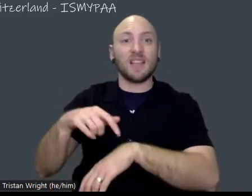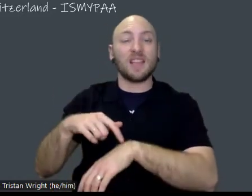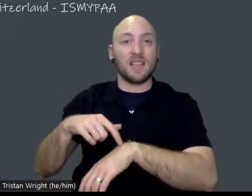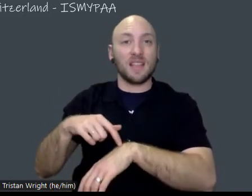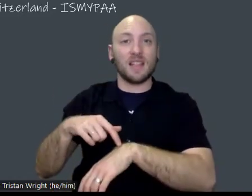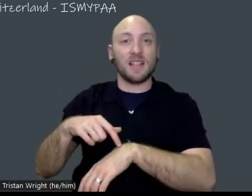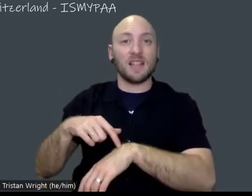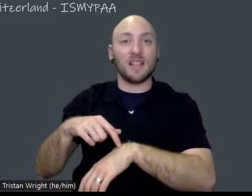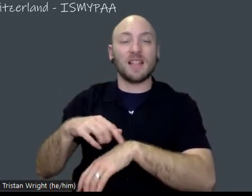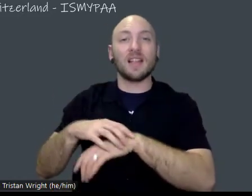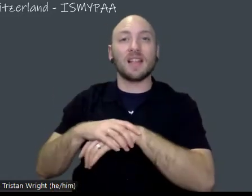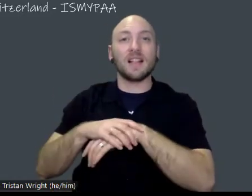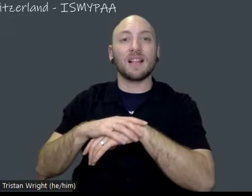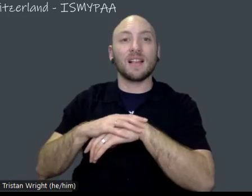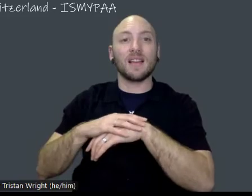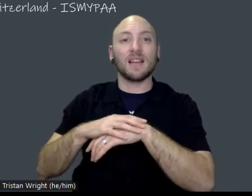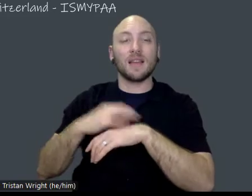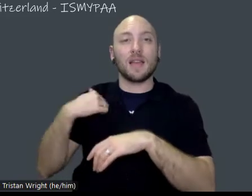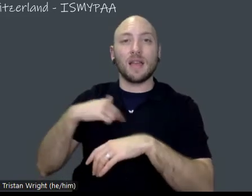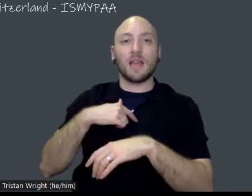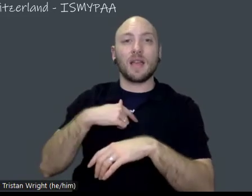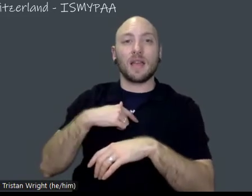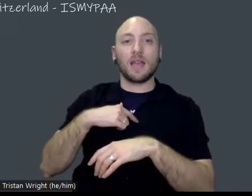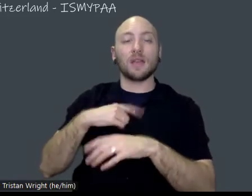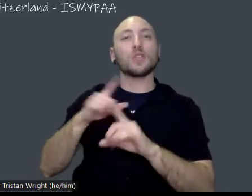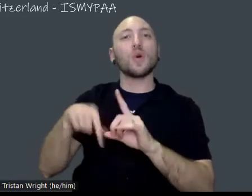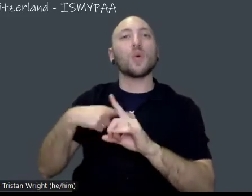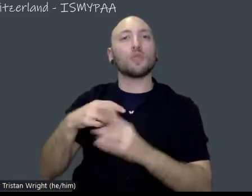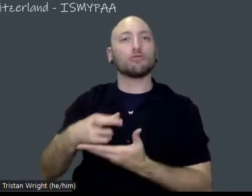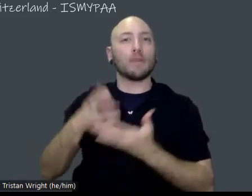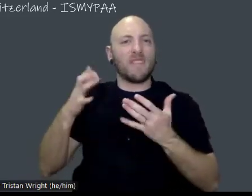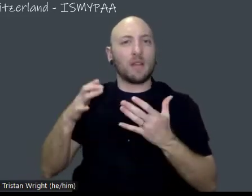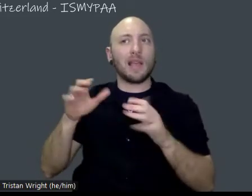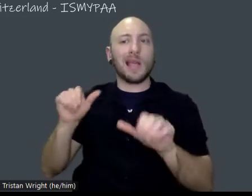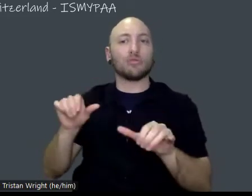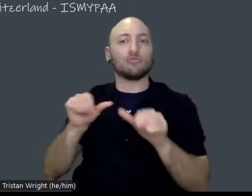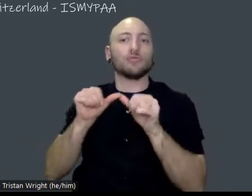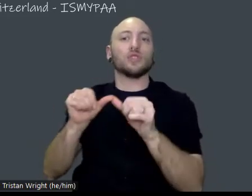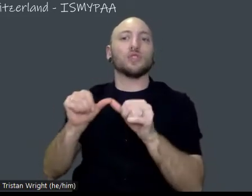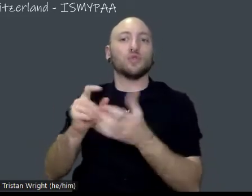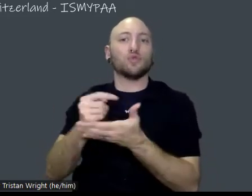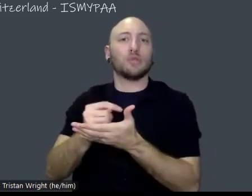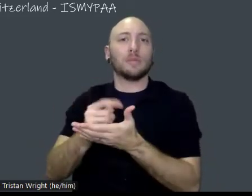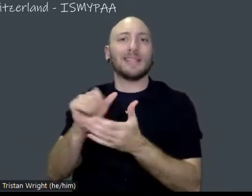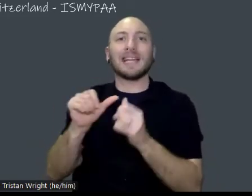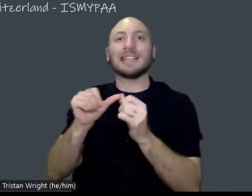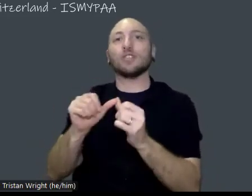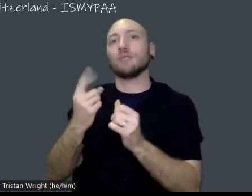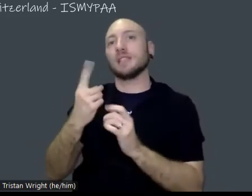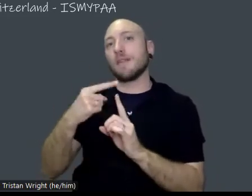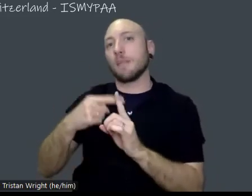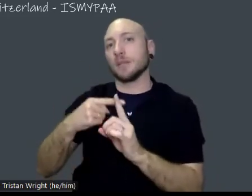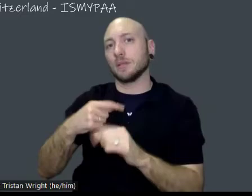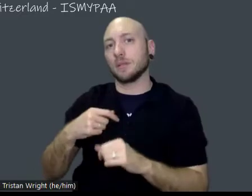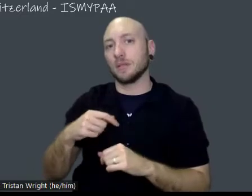a after stay treatment, which went on for 11 months. Basically,